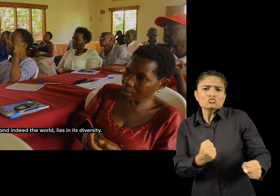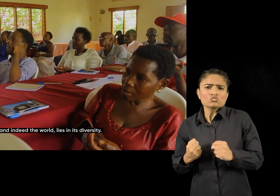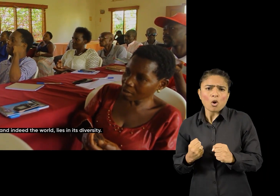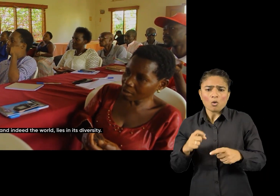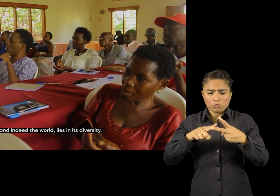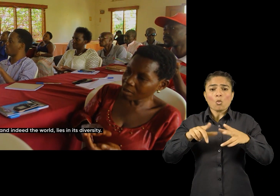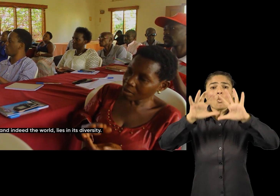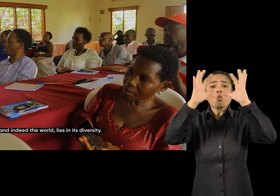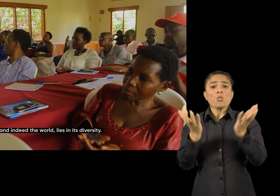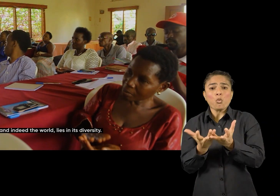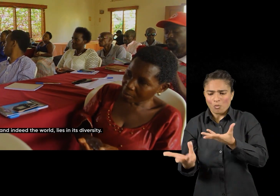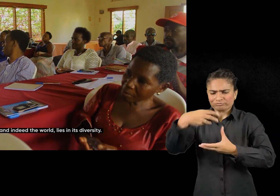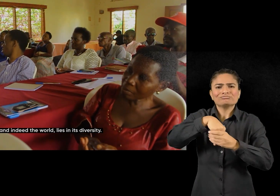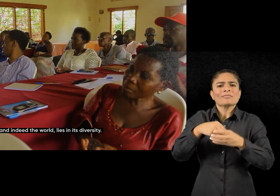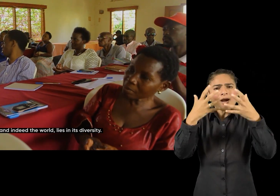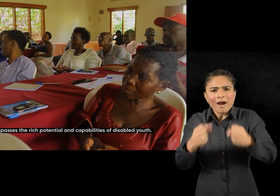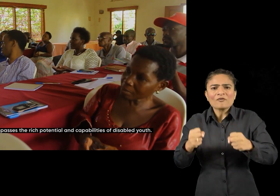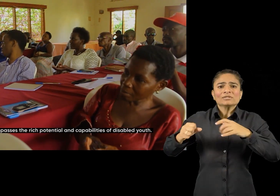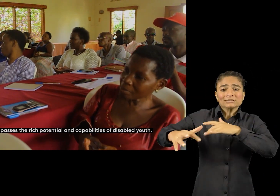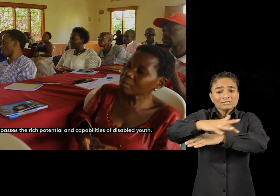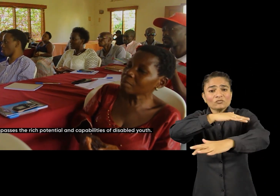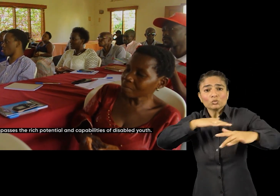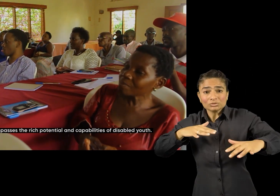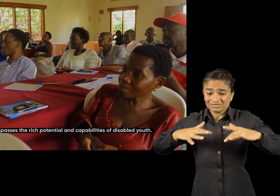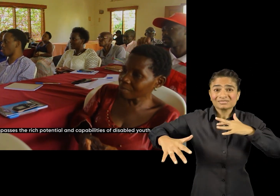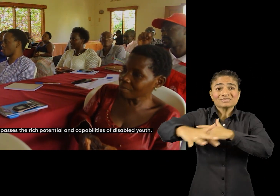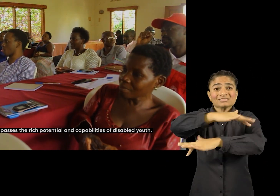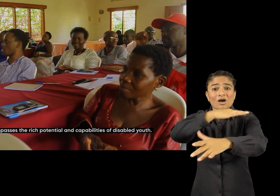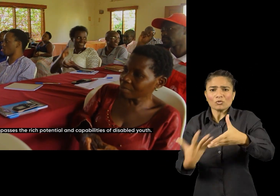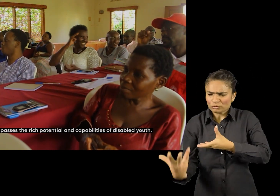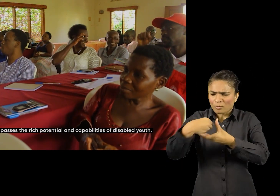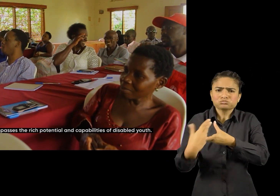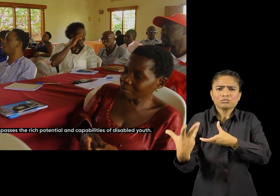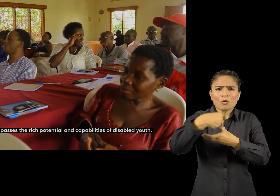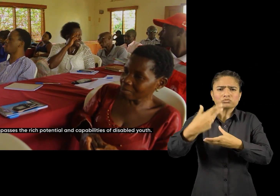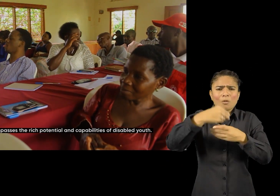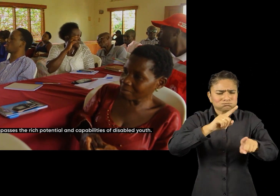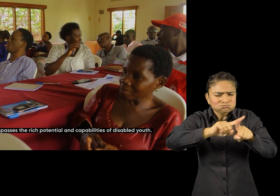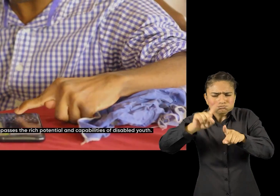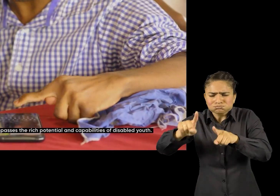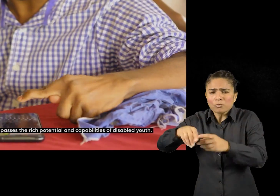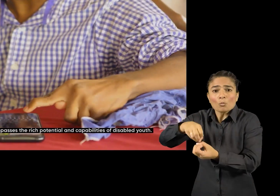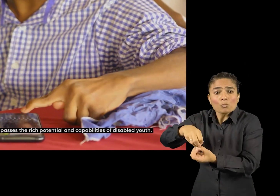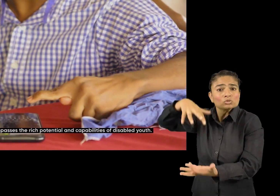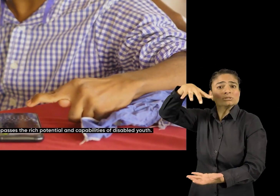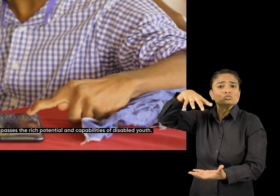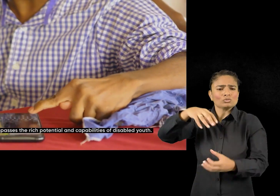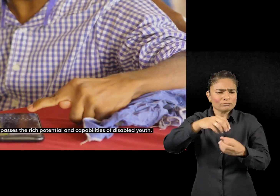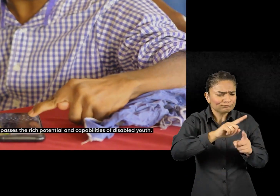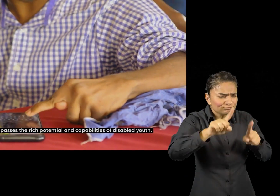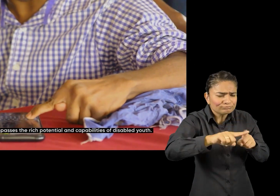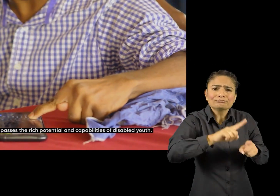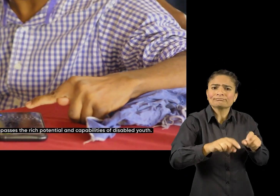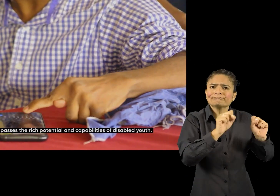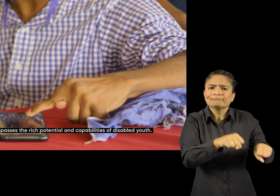world, lies in its diversity. This diversity encompasses the rich potential and